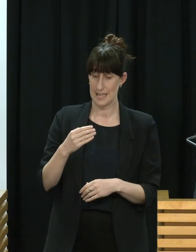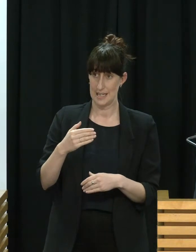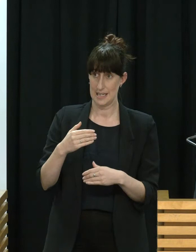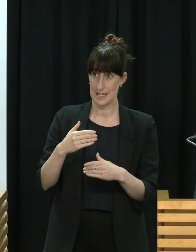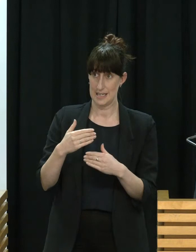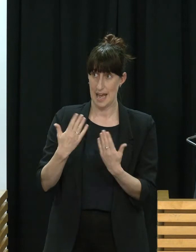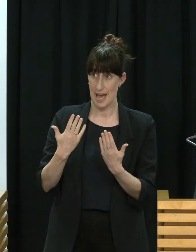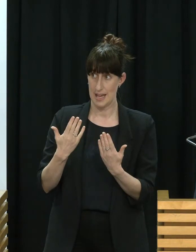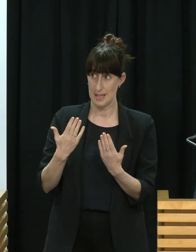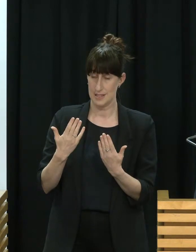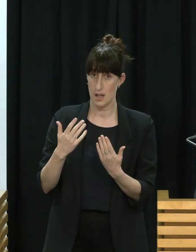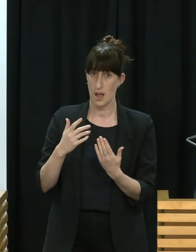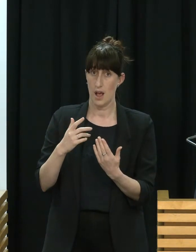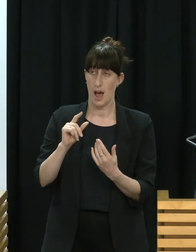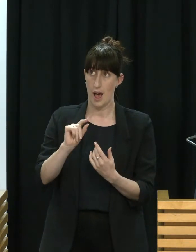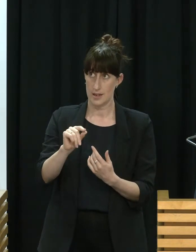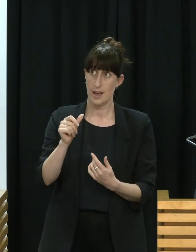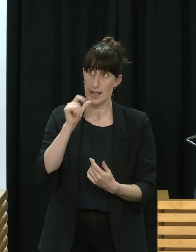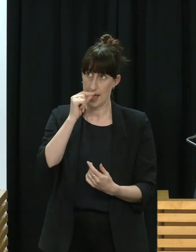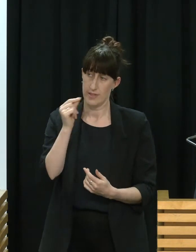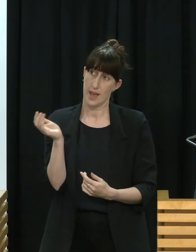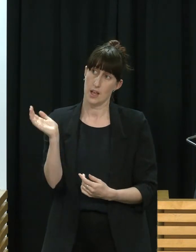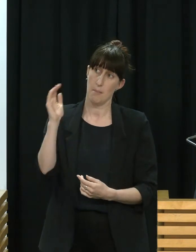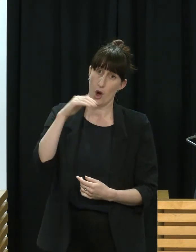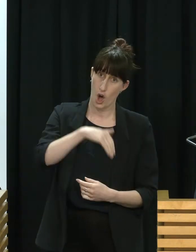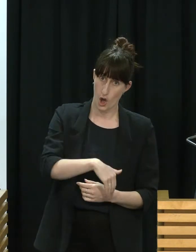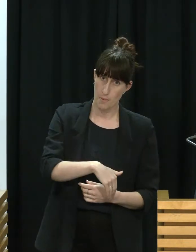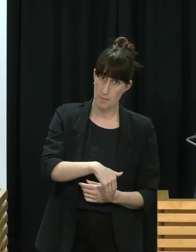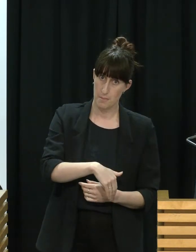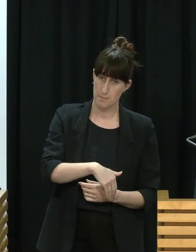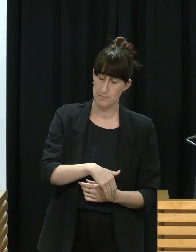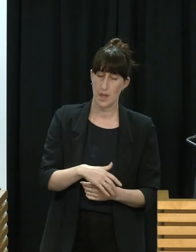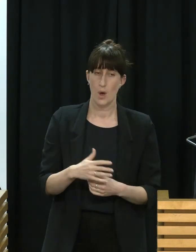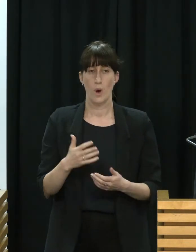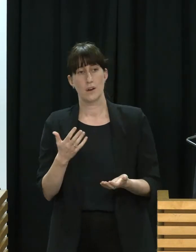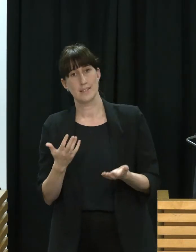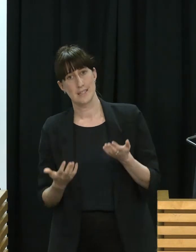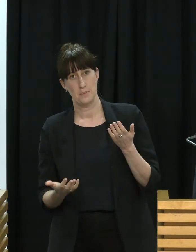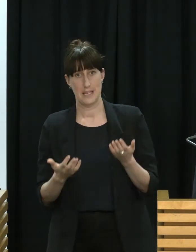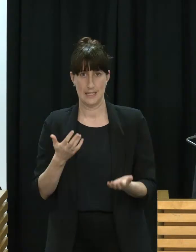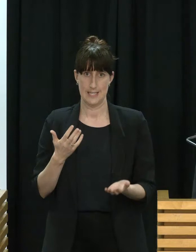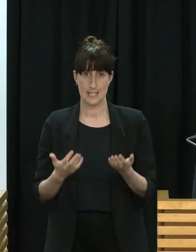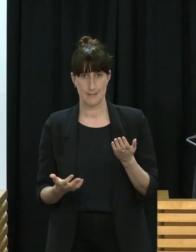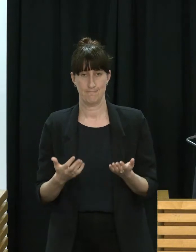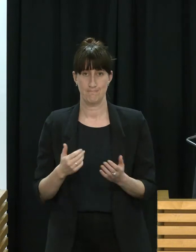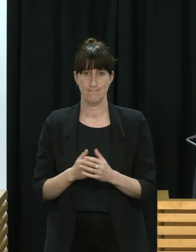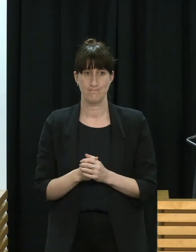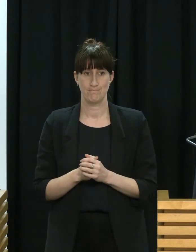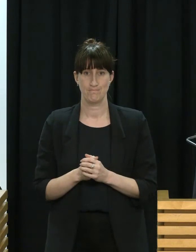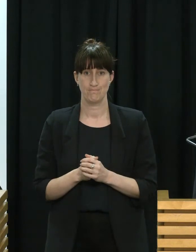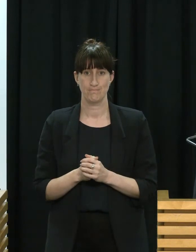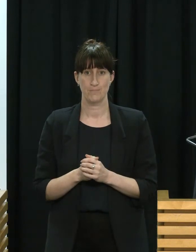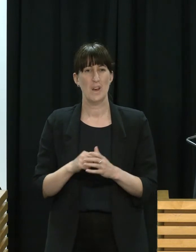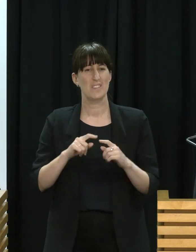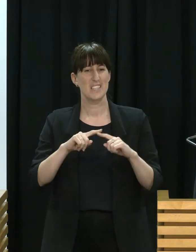home? Not necessarily. So again, it's a case-by-case basis. We had a variety of different scenarios that we were working